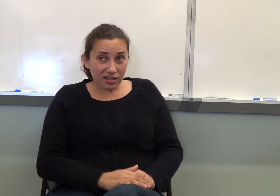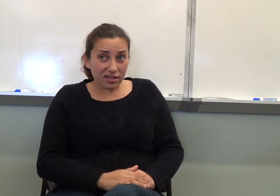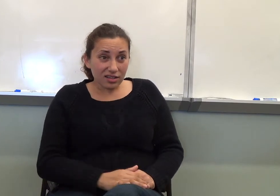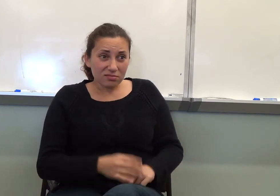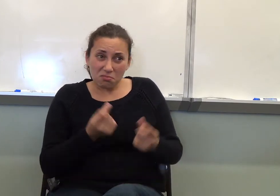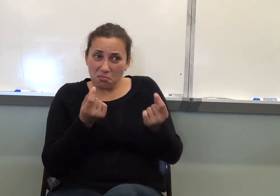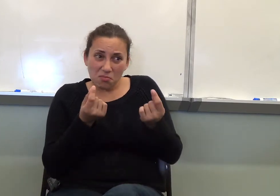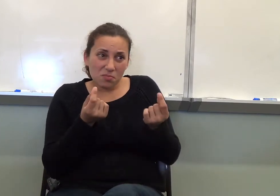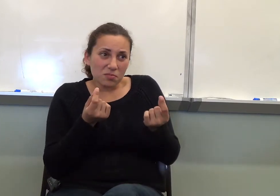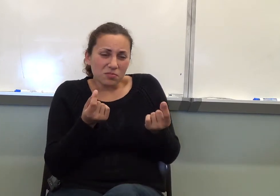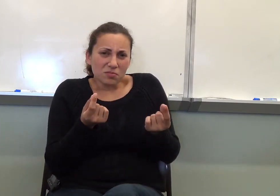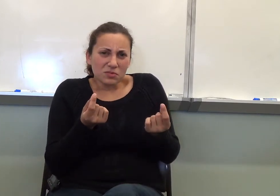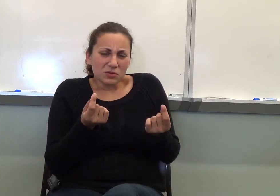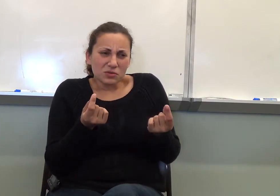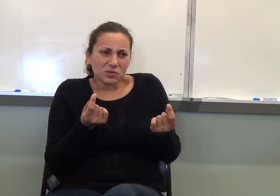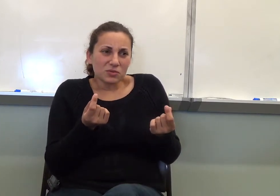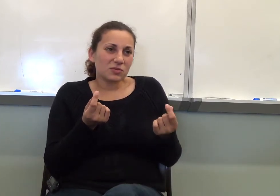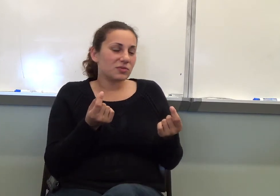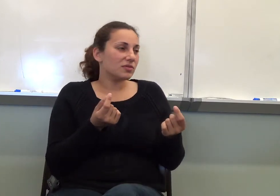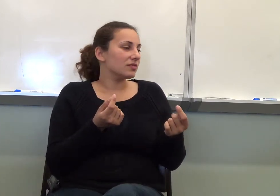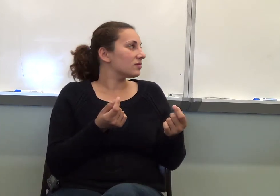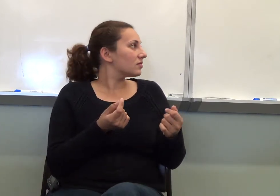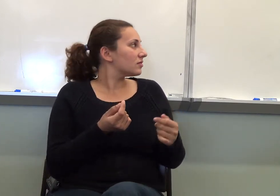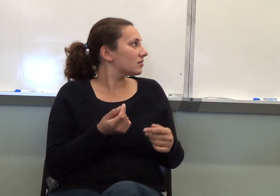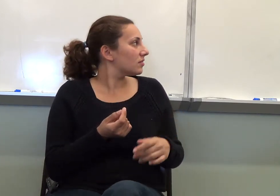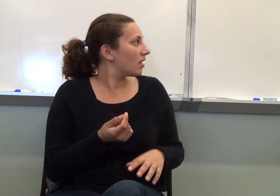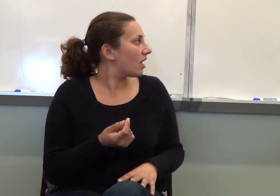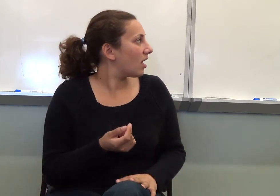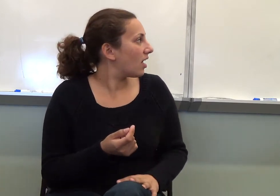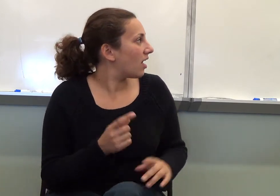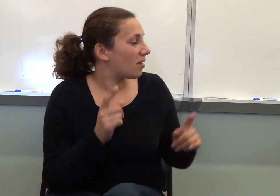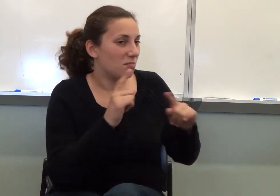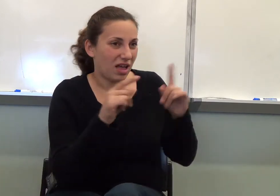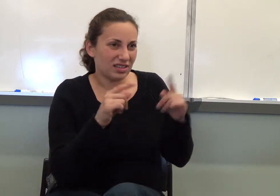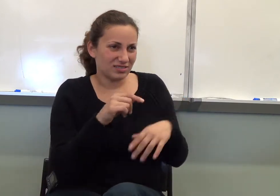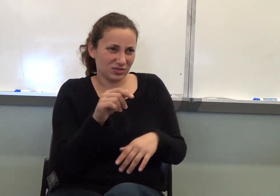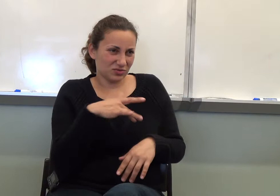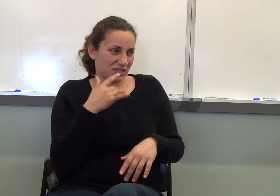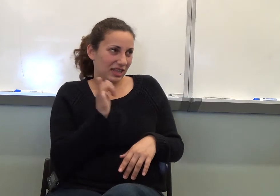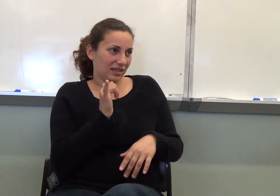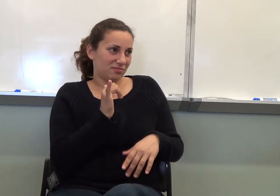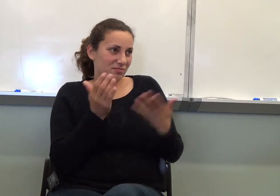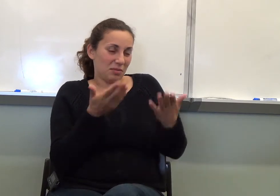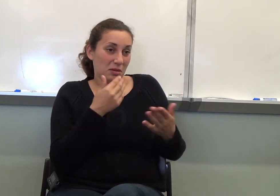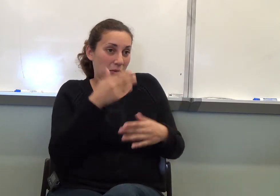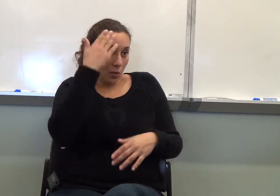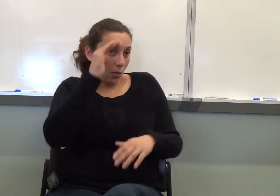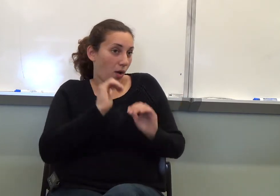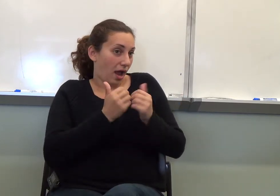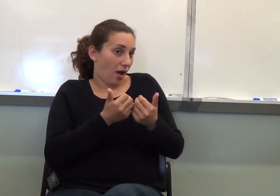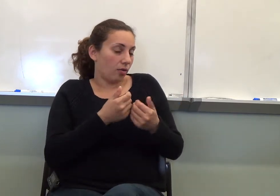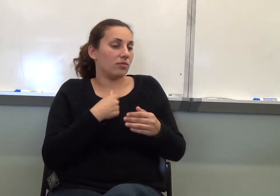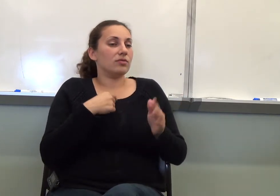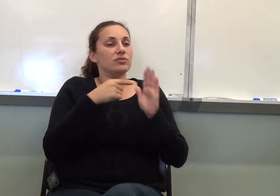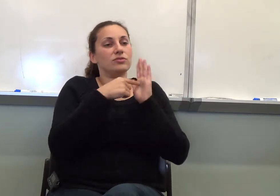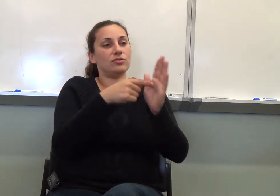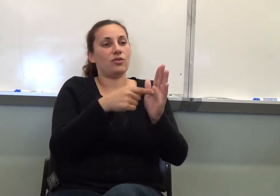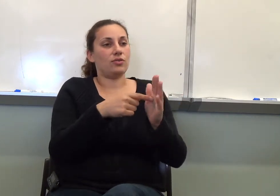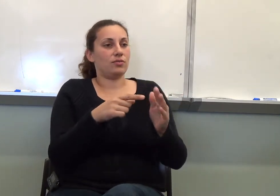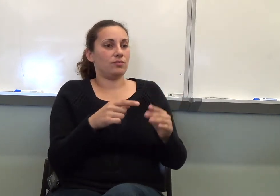Put a few different denominators there, and there's nothing but silence, right? Okay, but keep the process going.